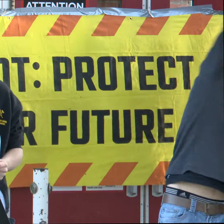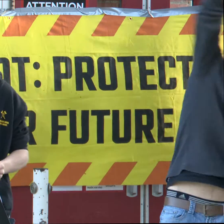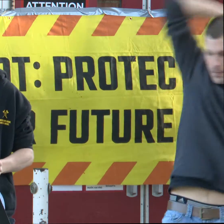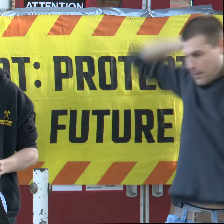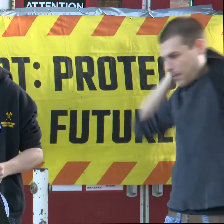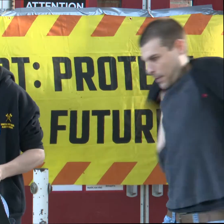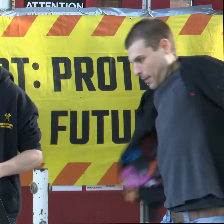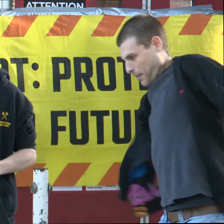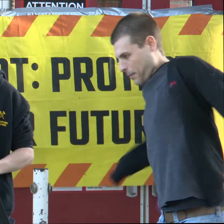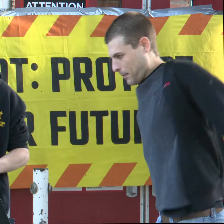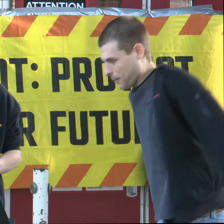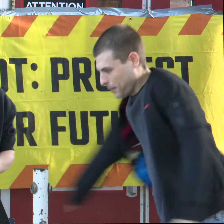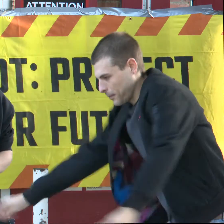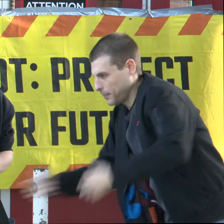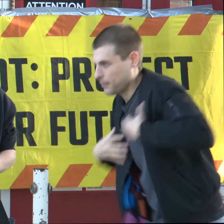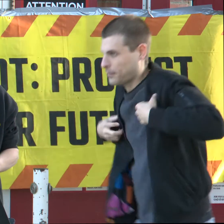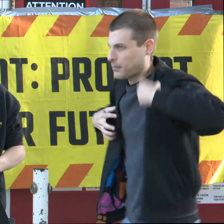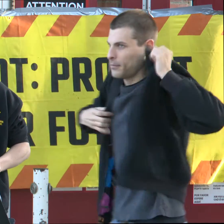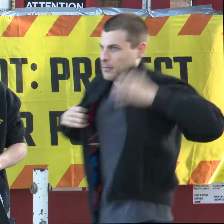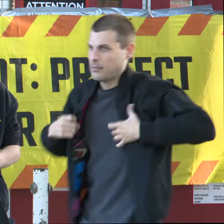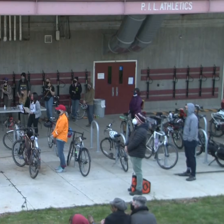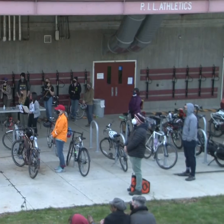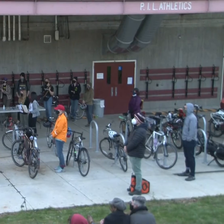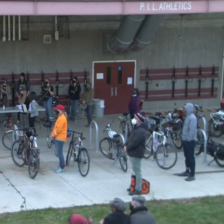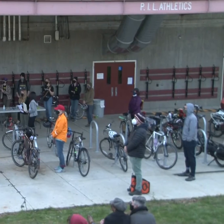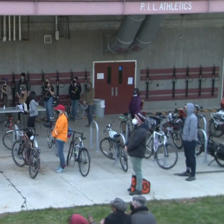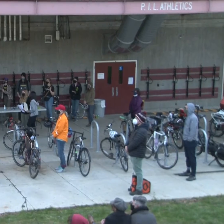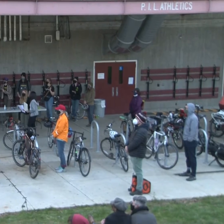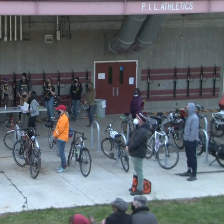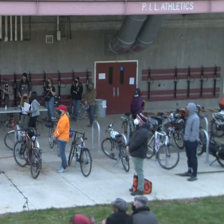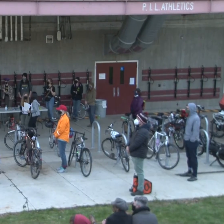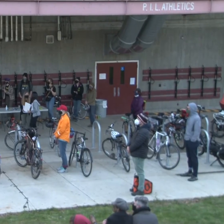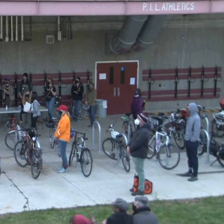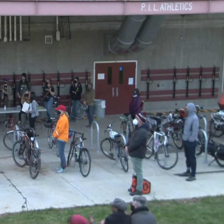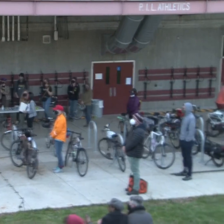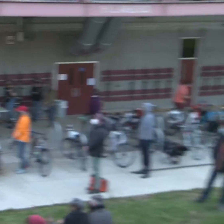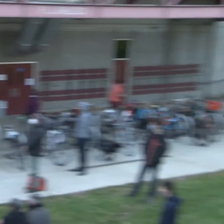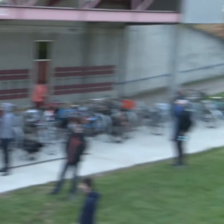So now we're for the grand marquee of the evening.